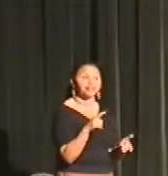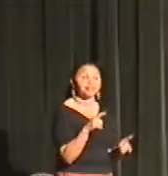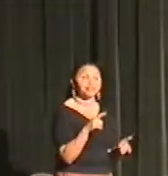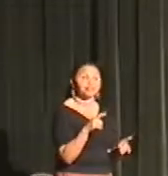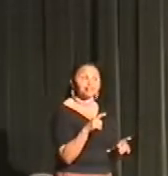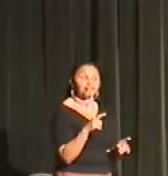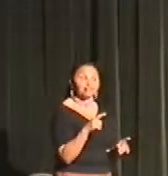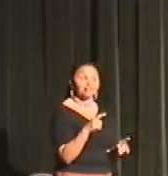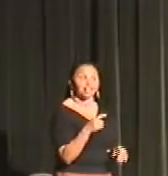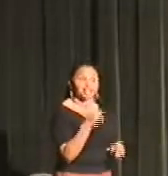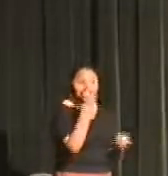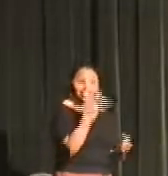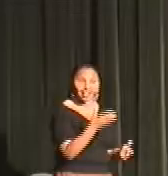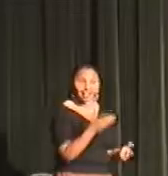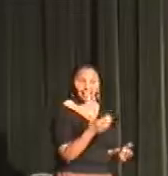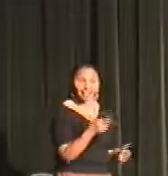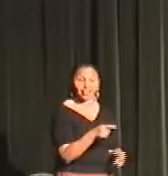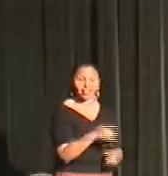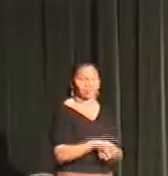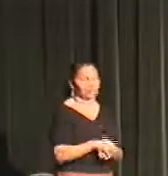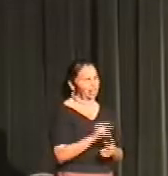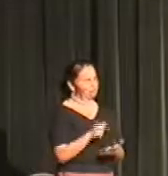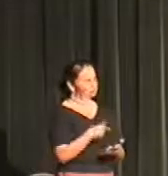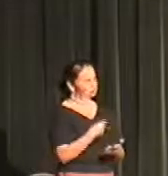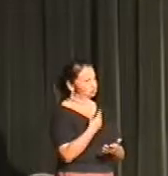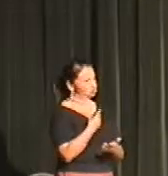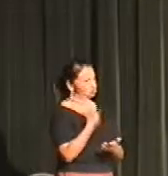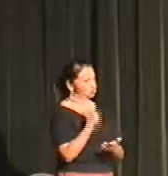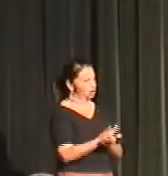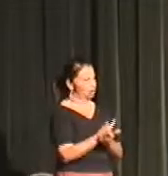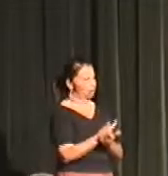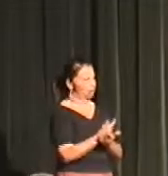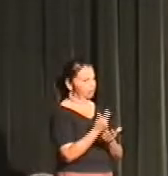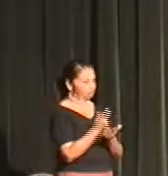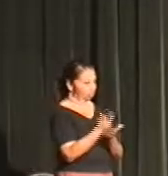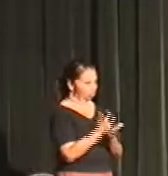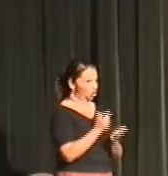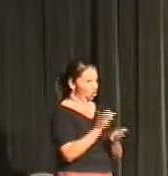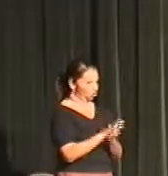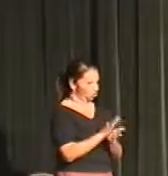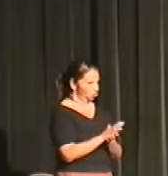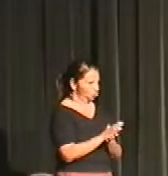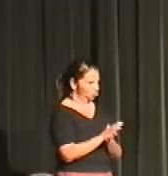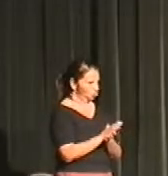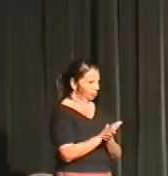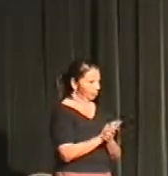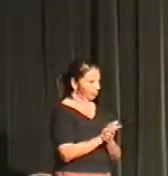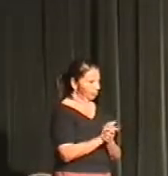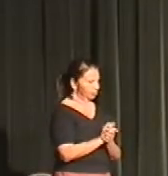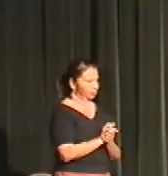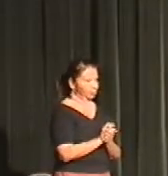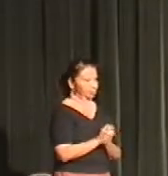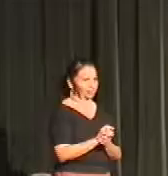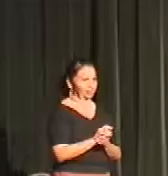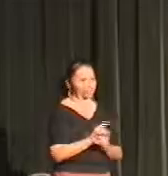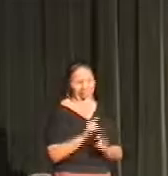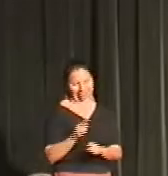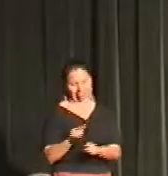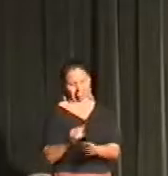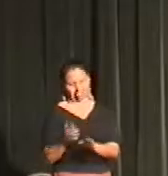I'll tell you this part. I graduated law school, and Gail had passed away a few months